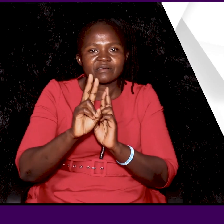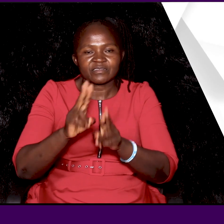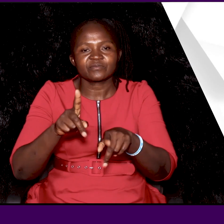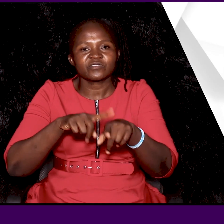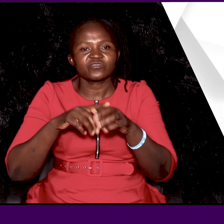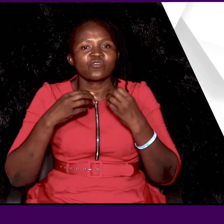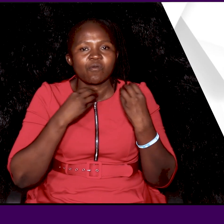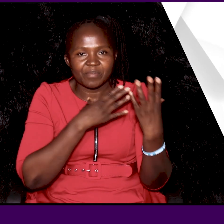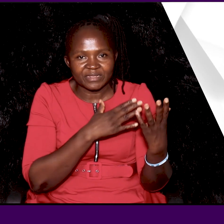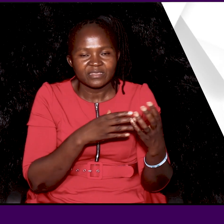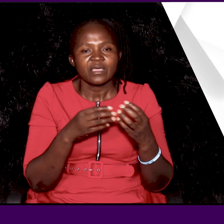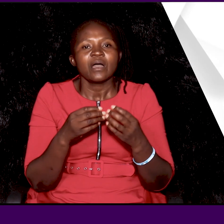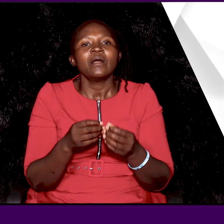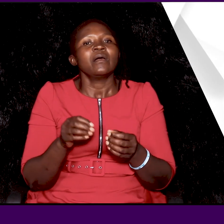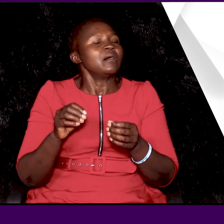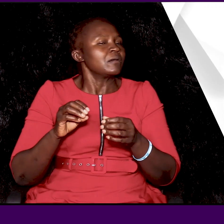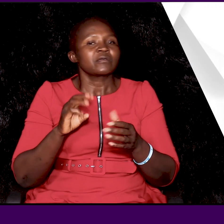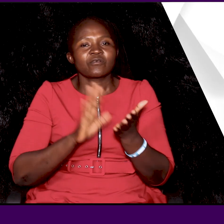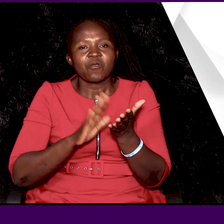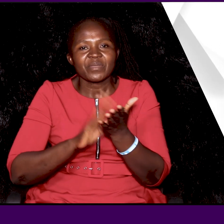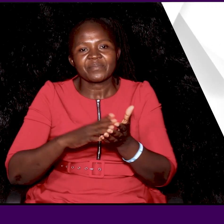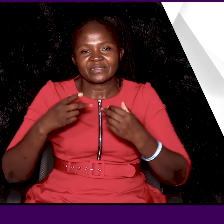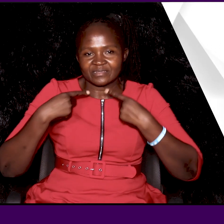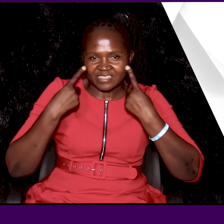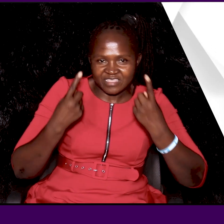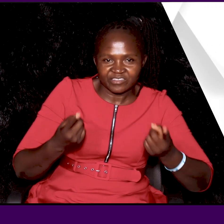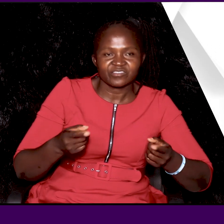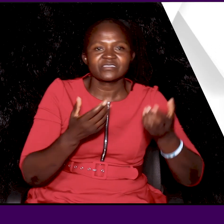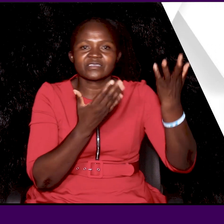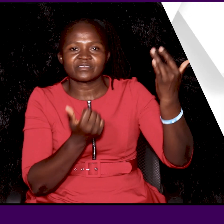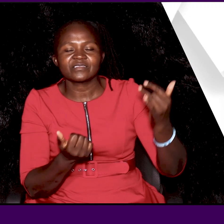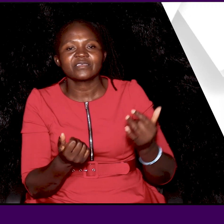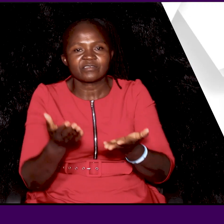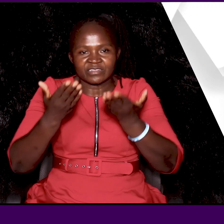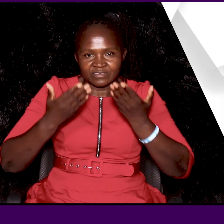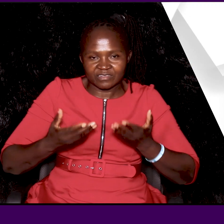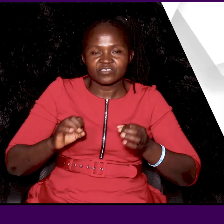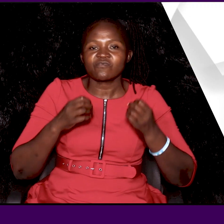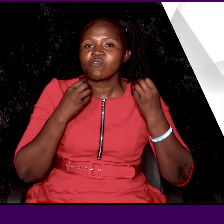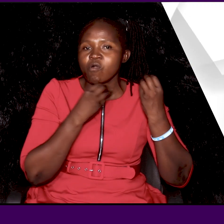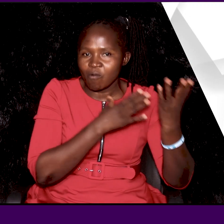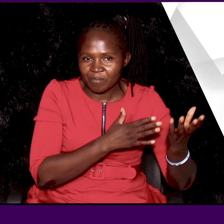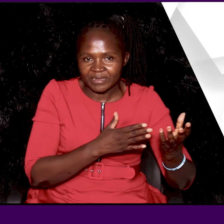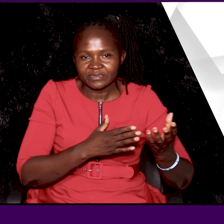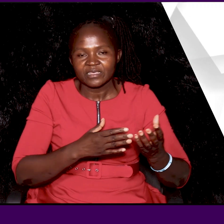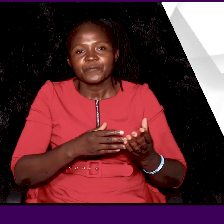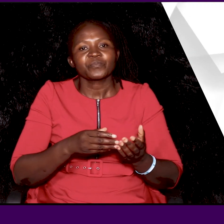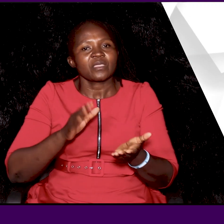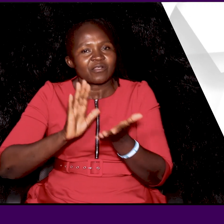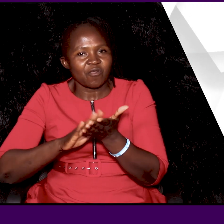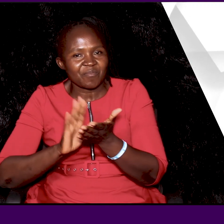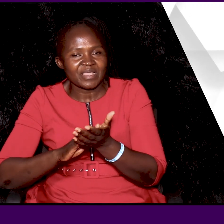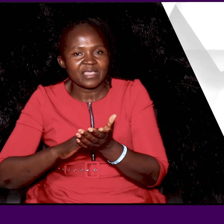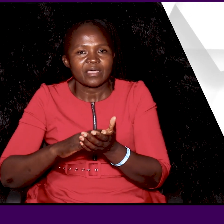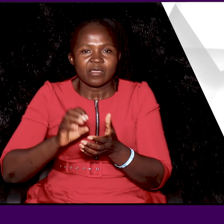to complaints, compliments, and suggestions. The requirement is receipt of complaint, compliment,